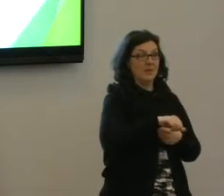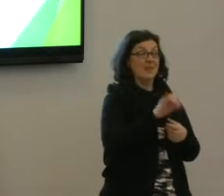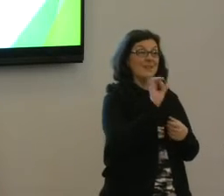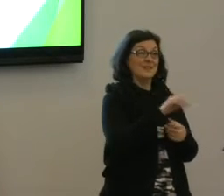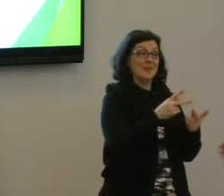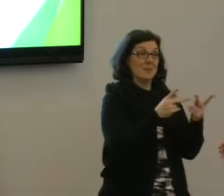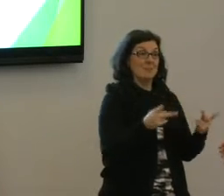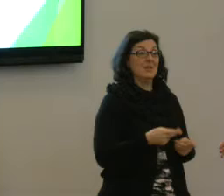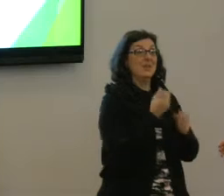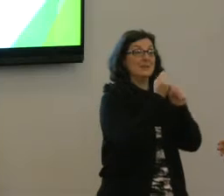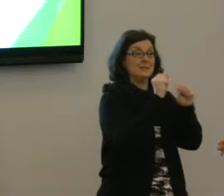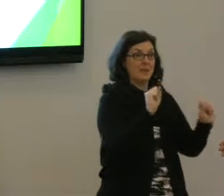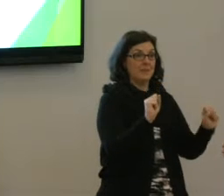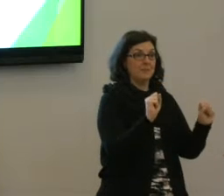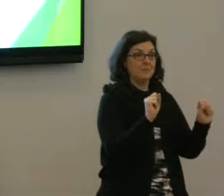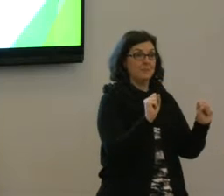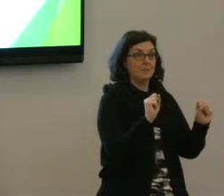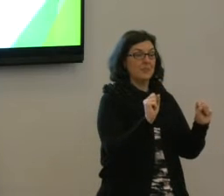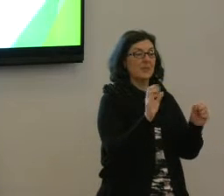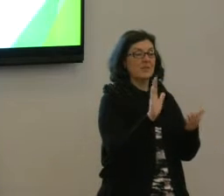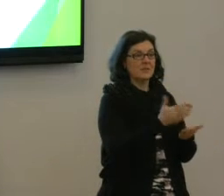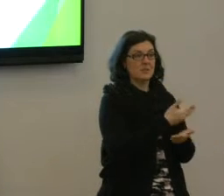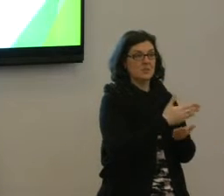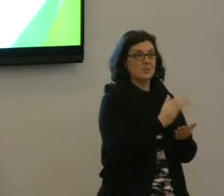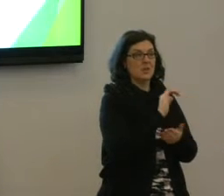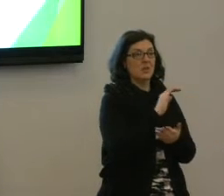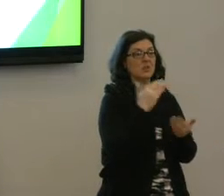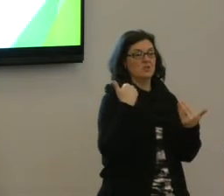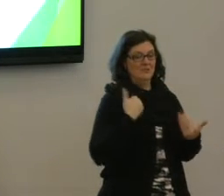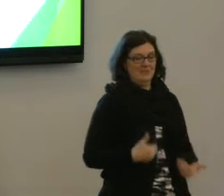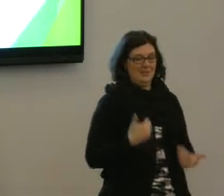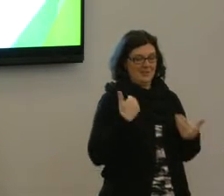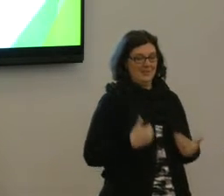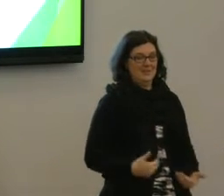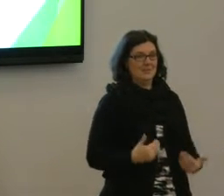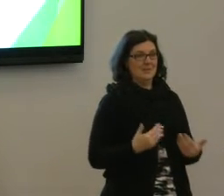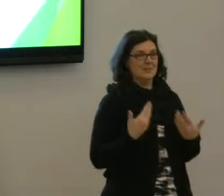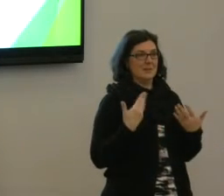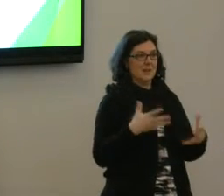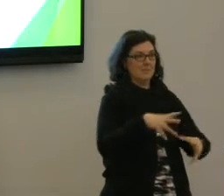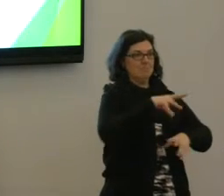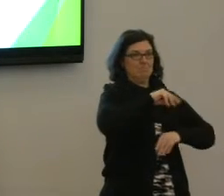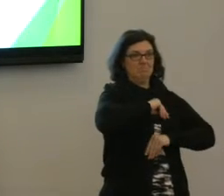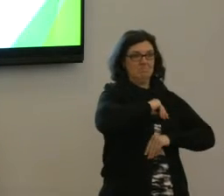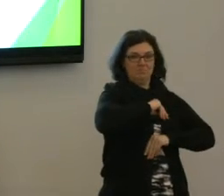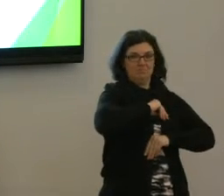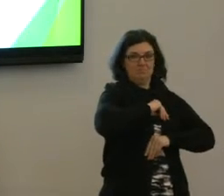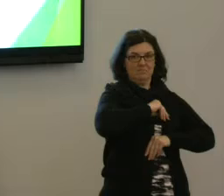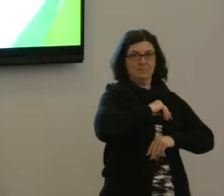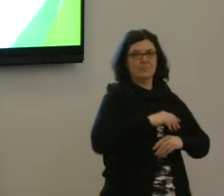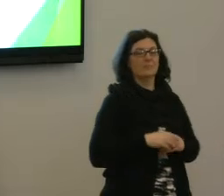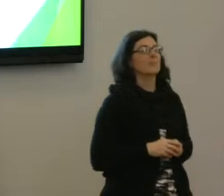safe? Just as I am, as we sing in one of our favorite songs. Just as I am.